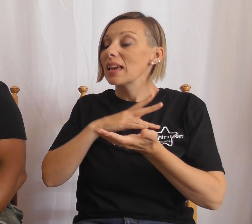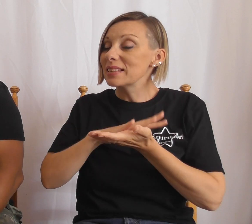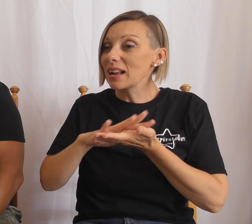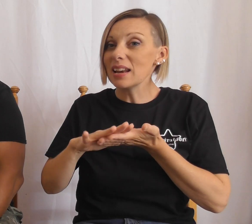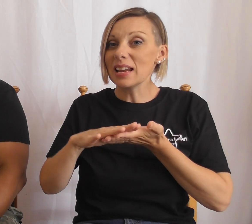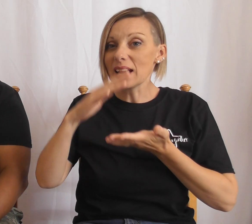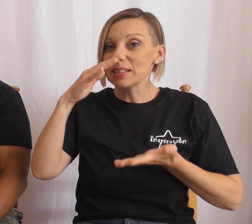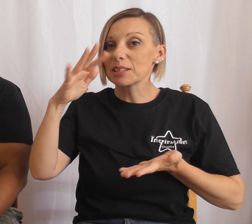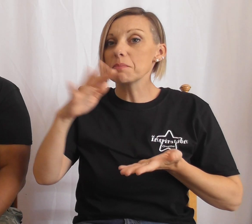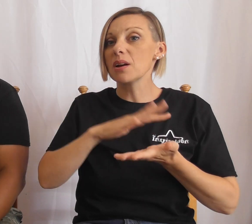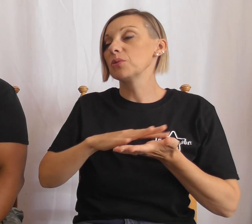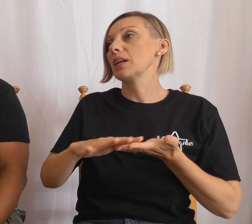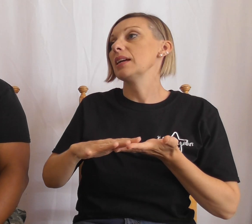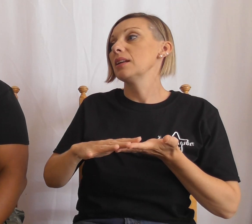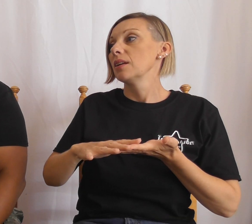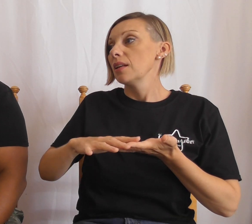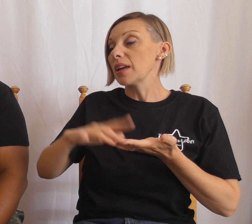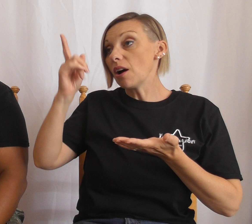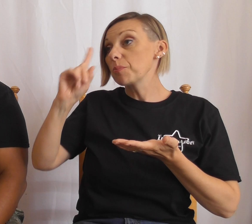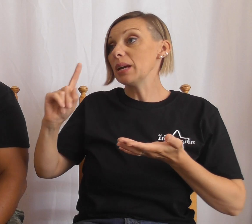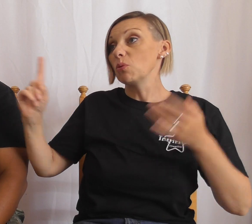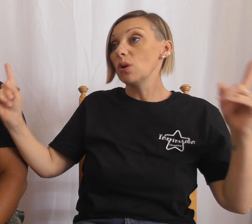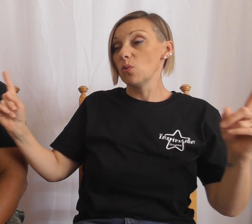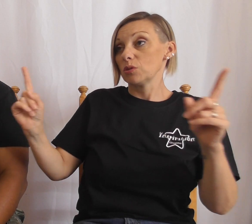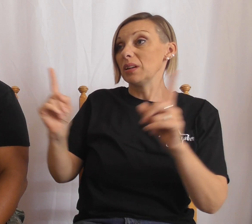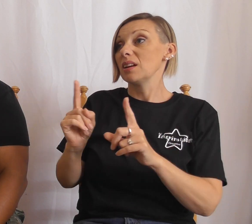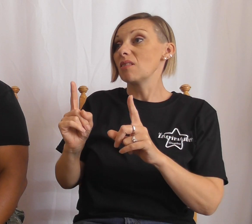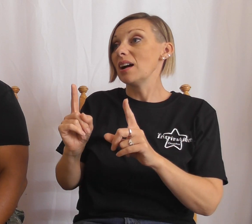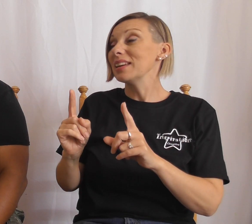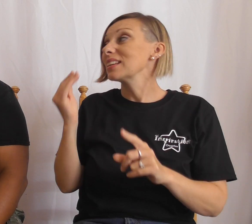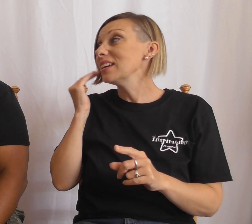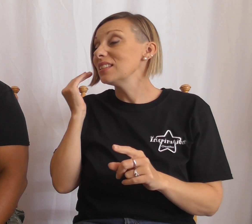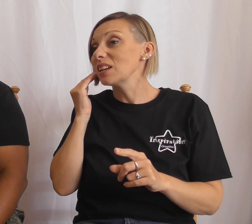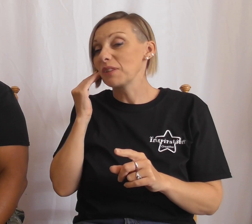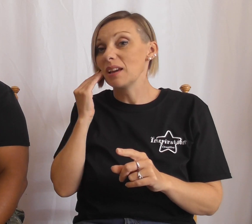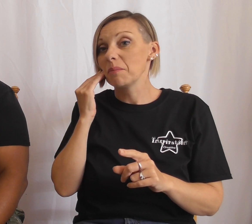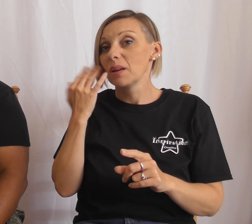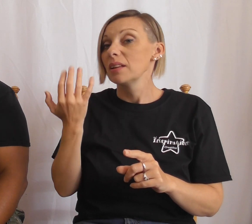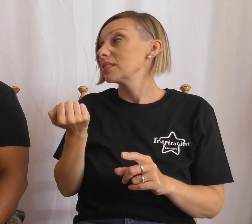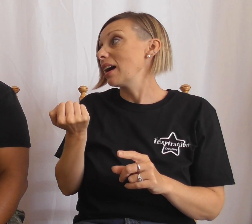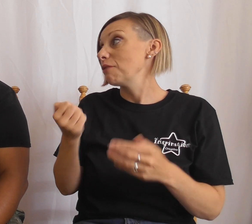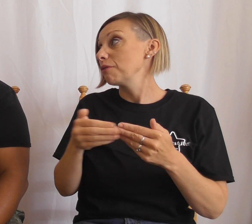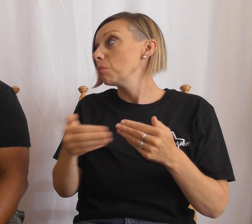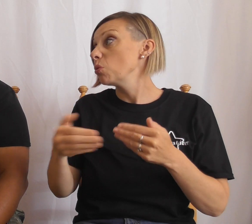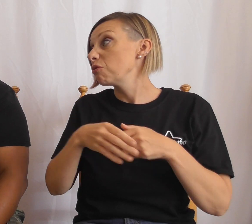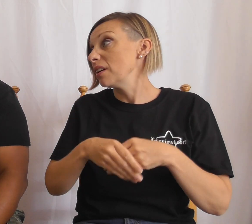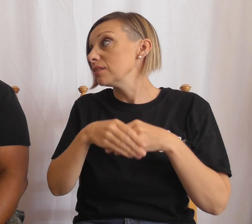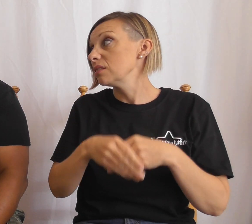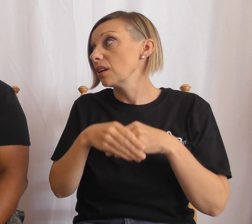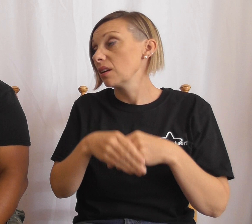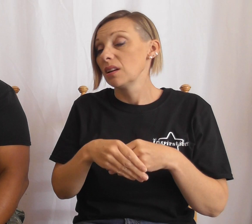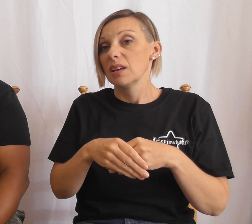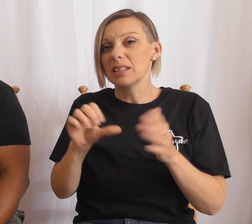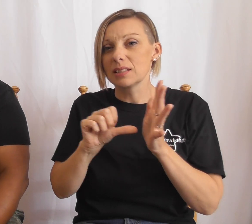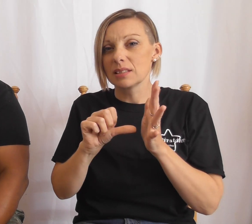he is clean and he smells clean, then other people will want to be nearer, and it's easier for him to have more friends,